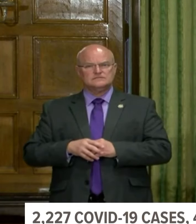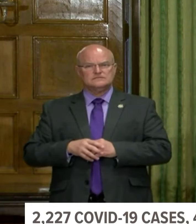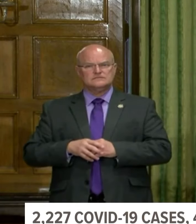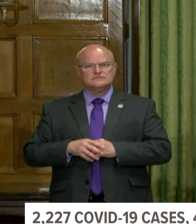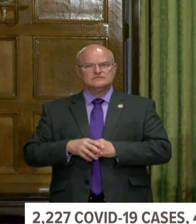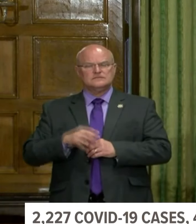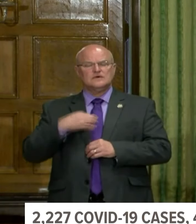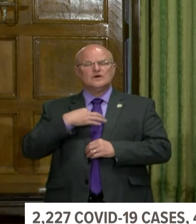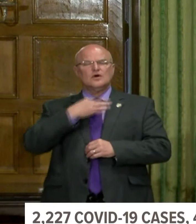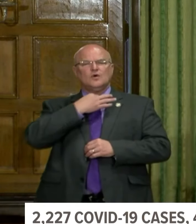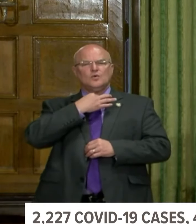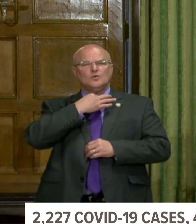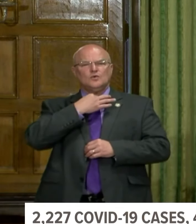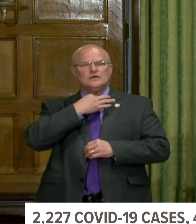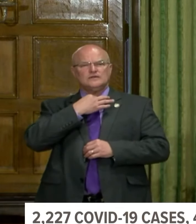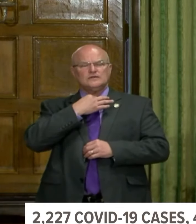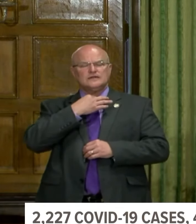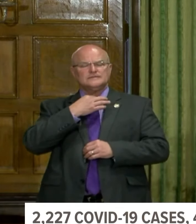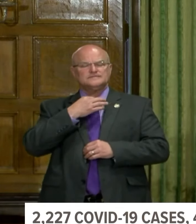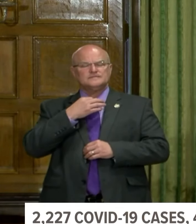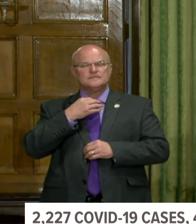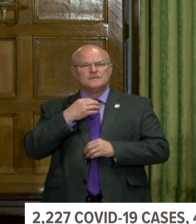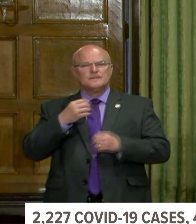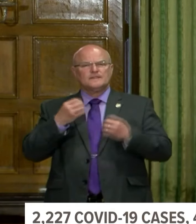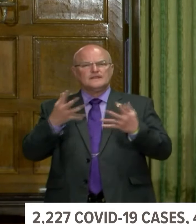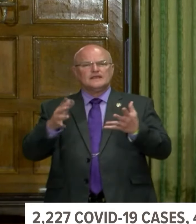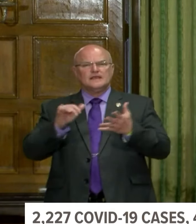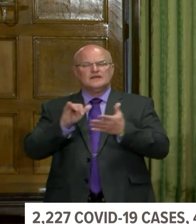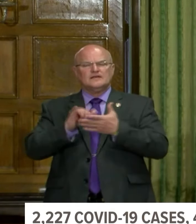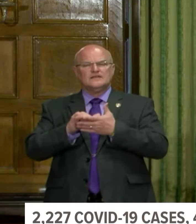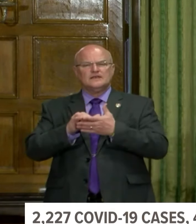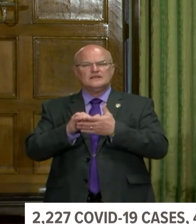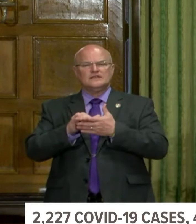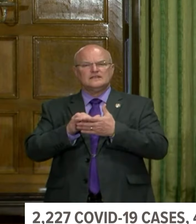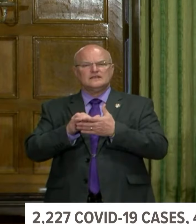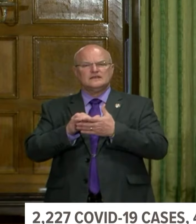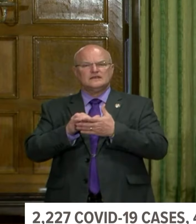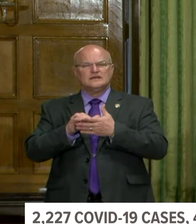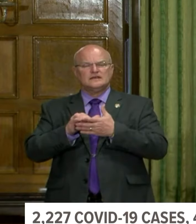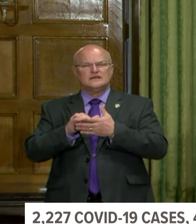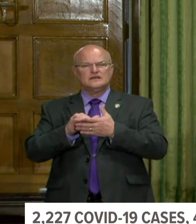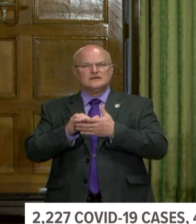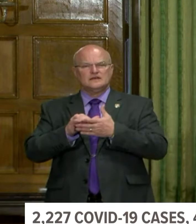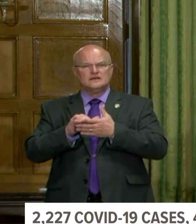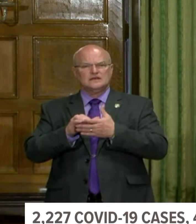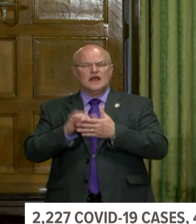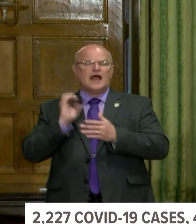I was wondering, Paige Corsi again, given that the state exports are primarily